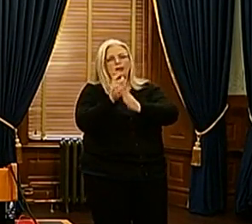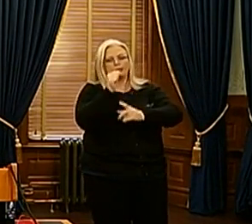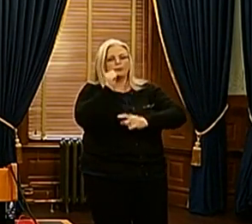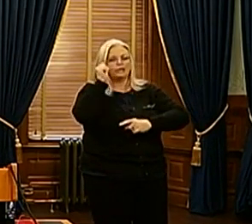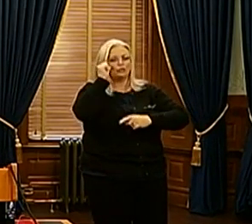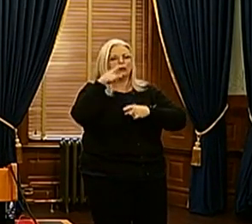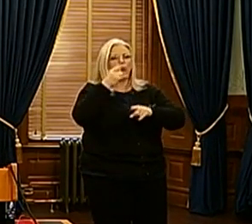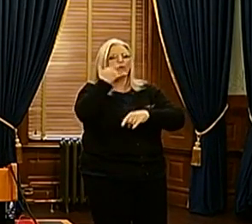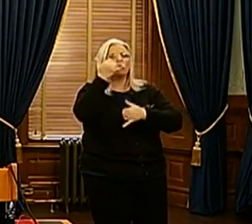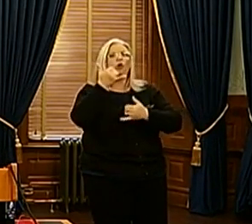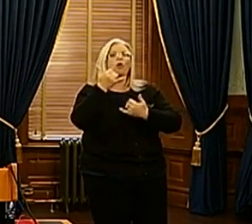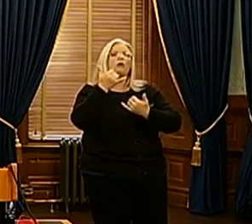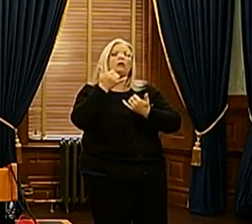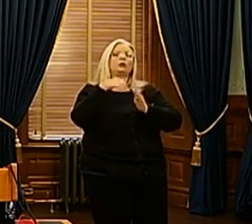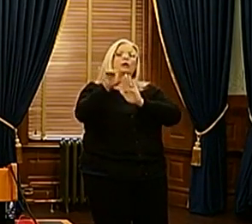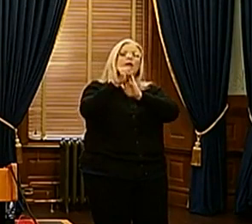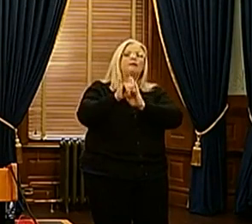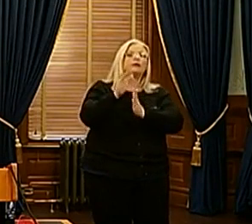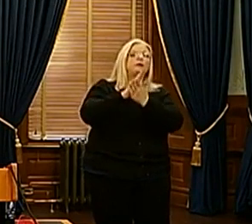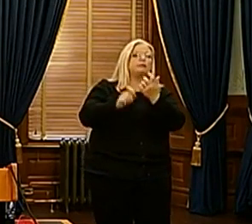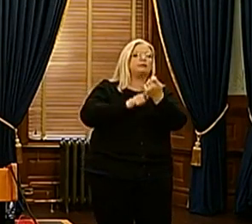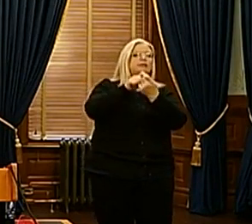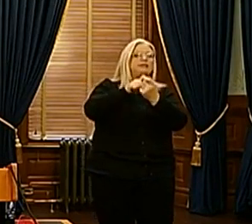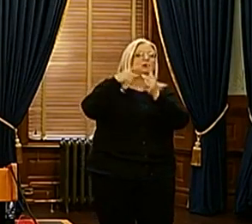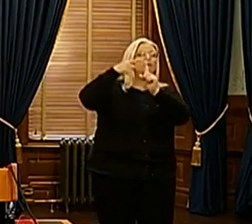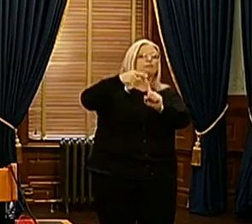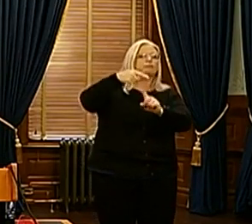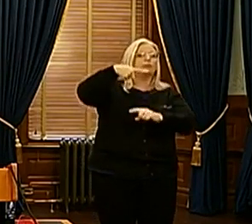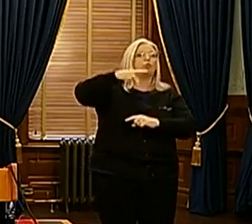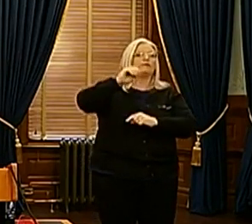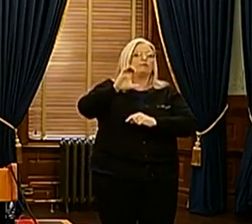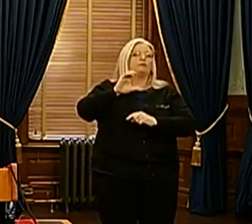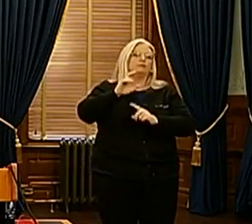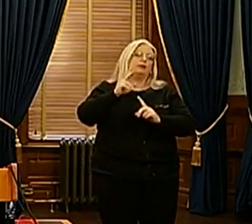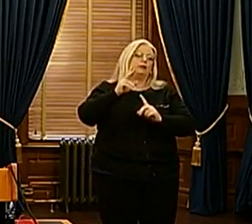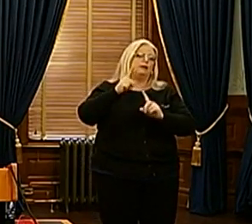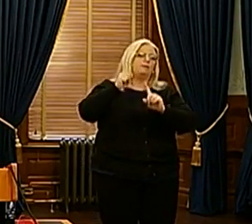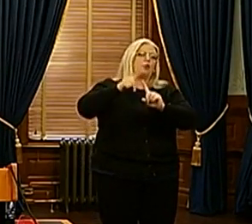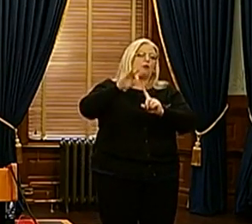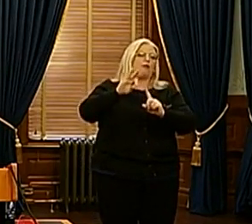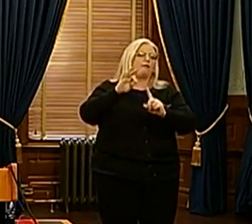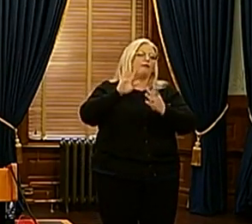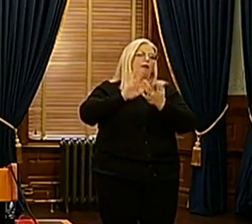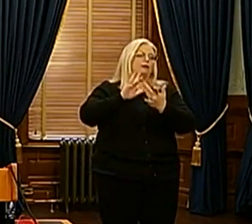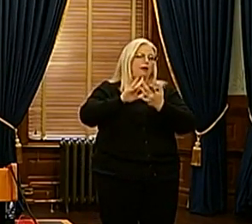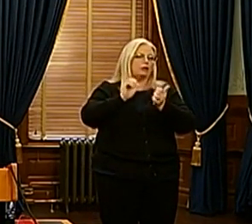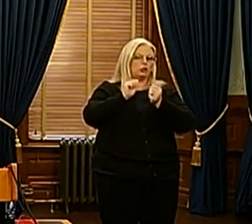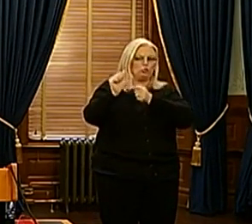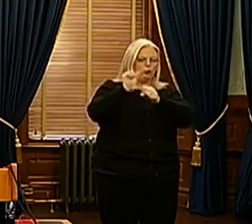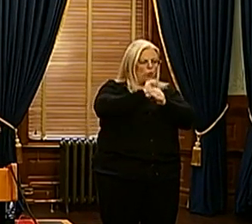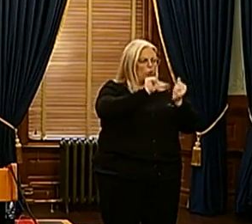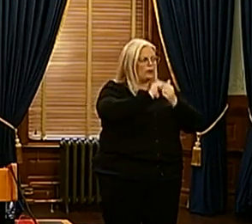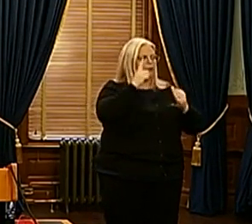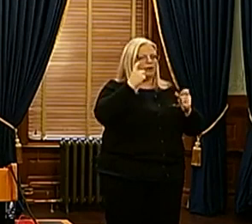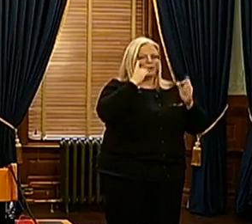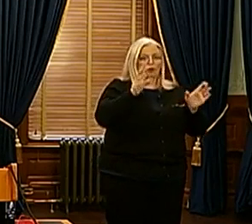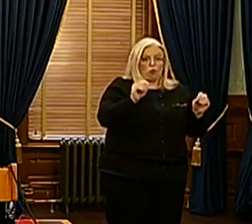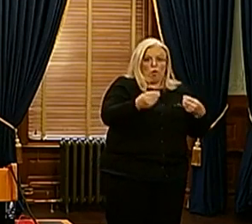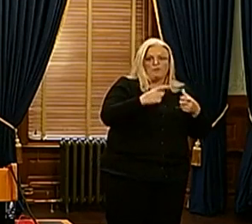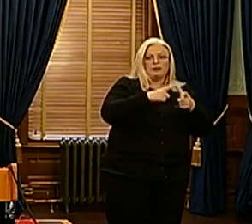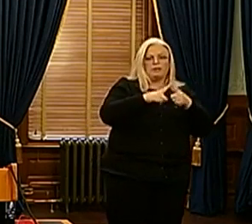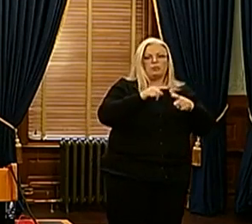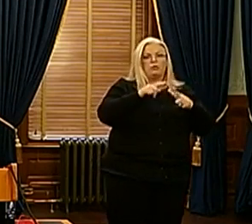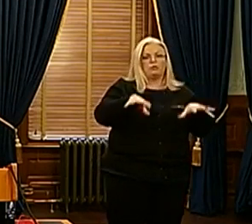yesterday to do some point people who would work with the governor's office on this, and then we're